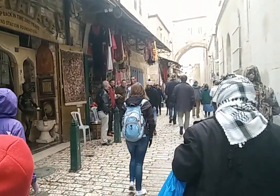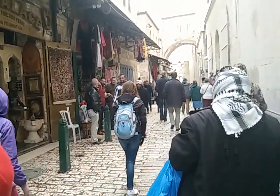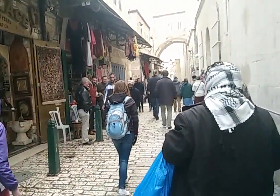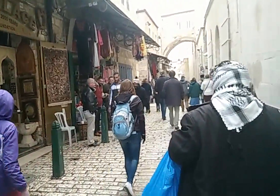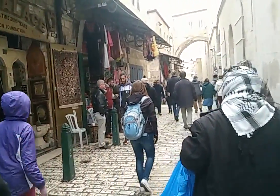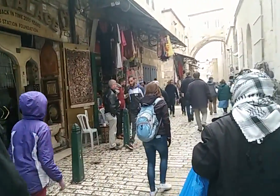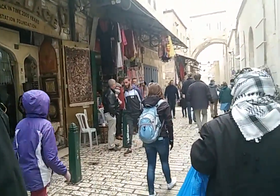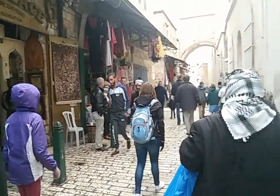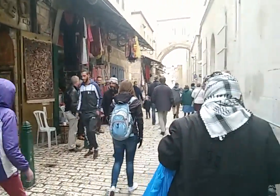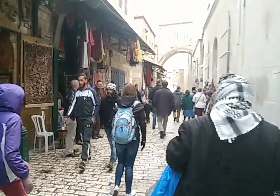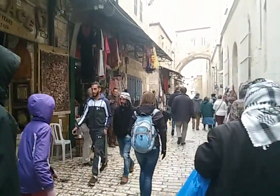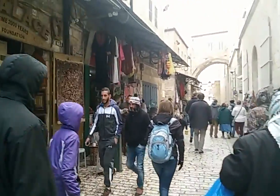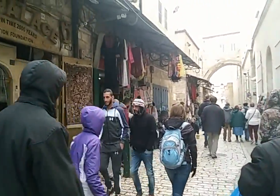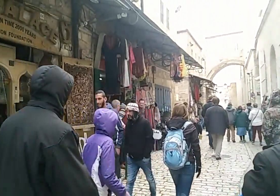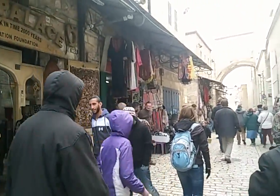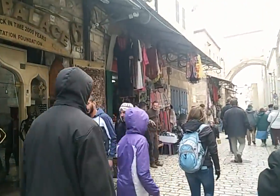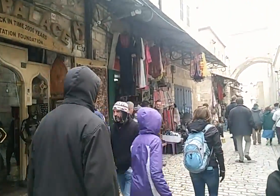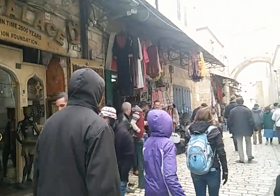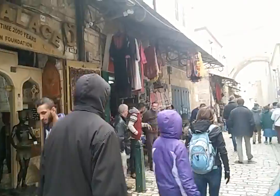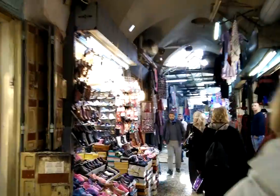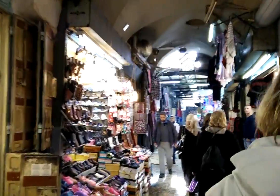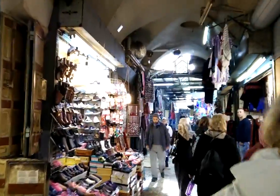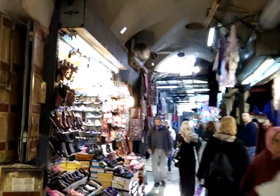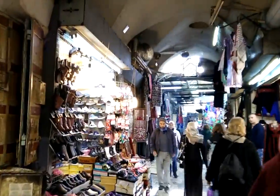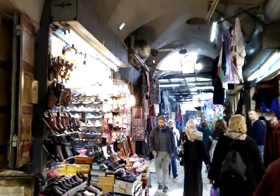Walking through the city, the old city of Jerusalem.